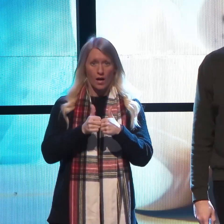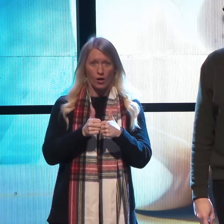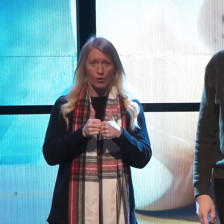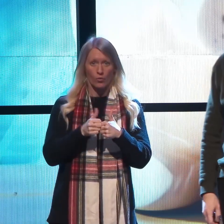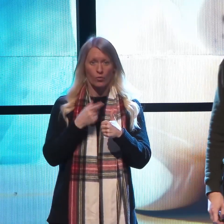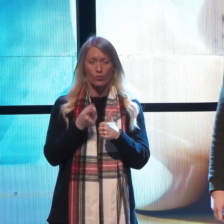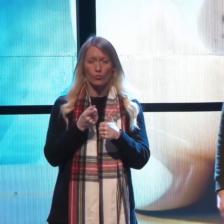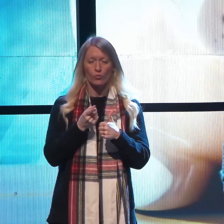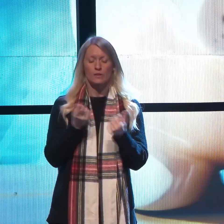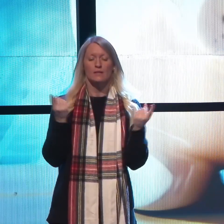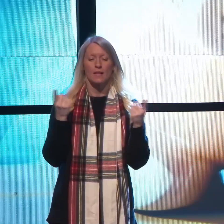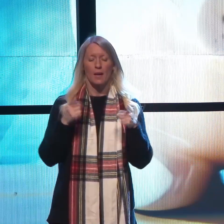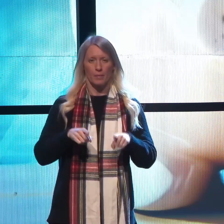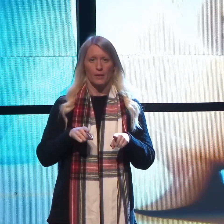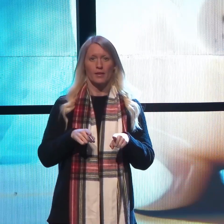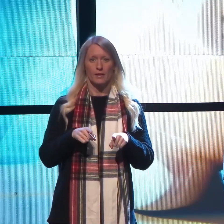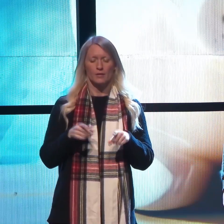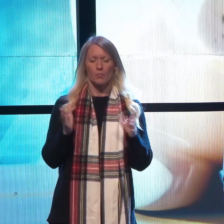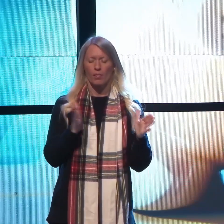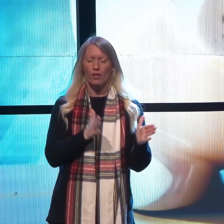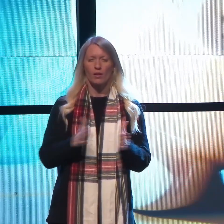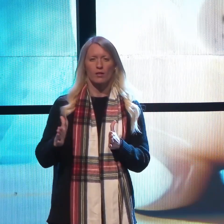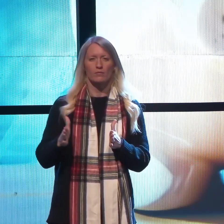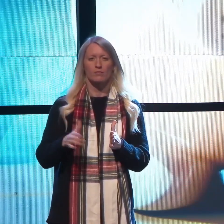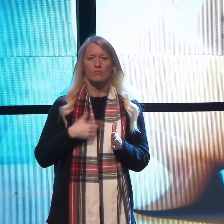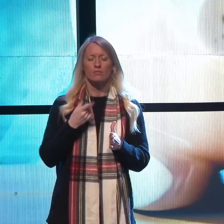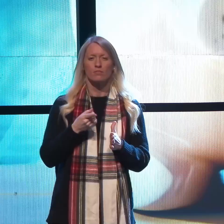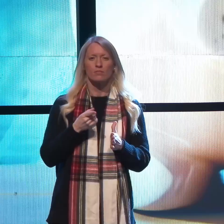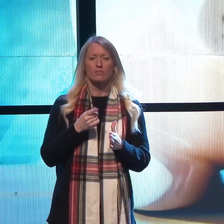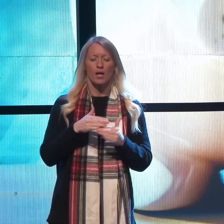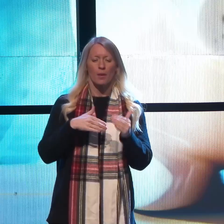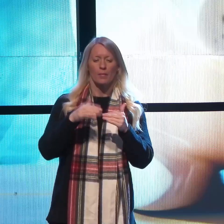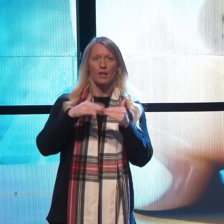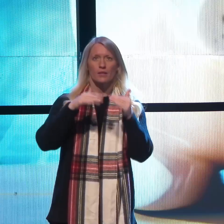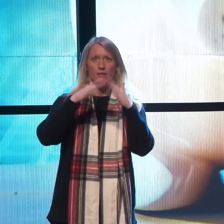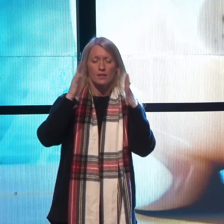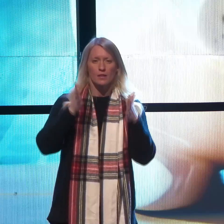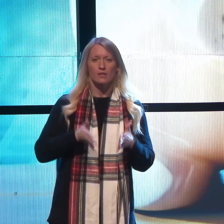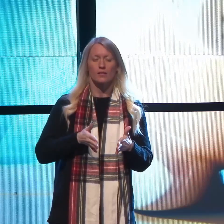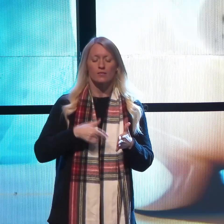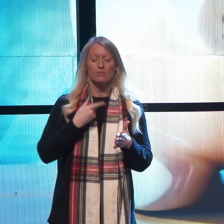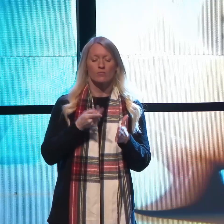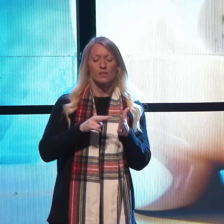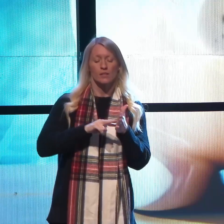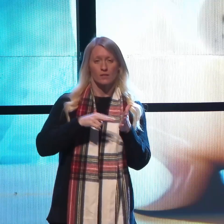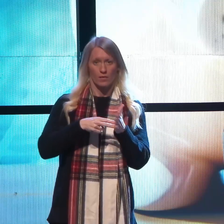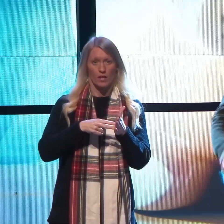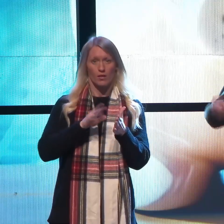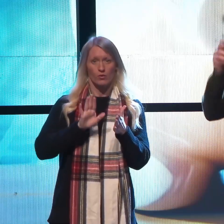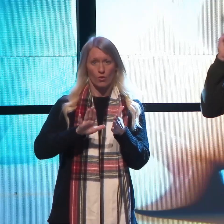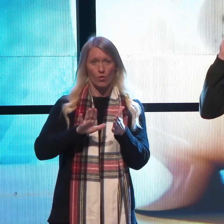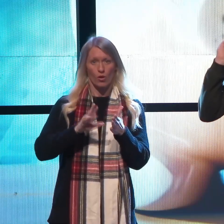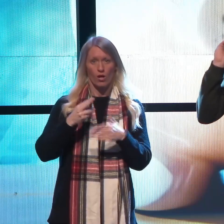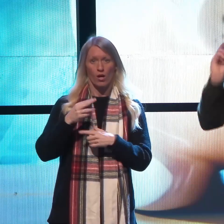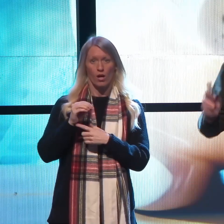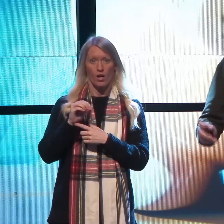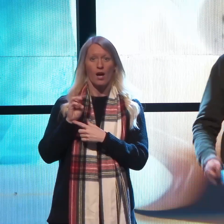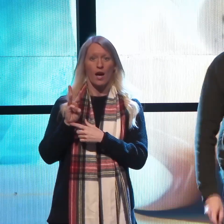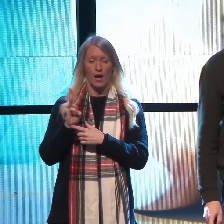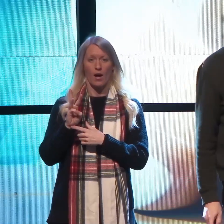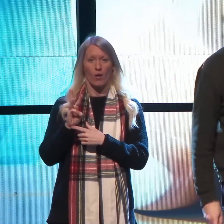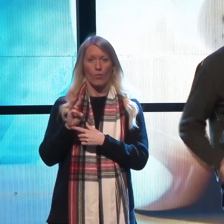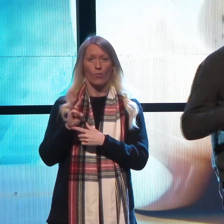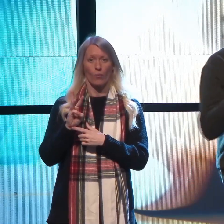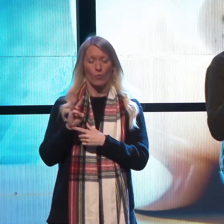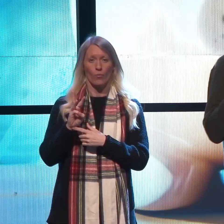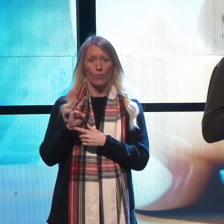going to take place? Right? So think of it that way. Like, I'm building a tower, how's it going to be? Define your how. And one of the things I would encourage you to